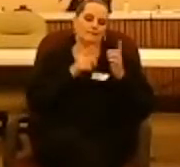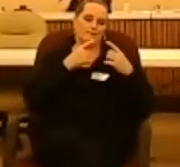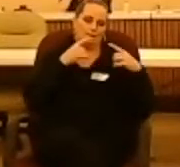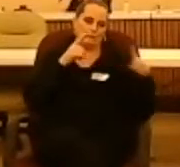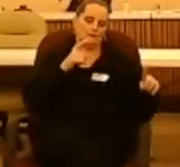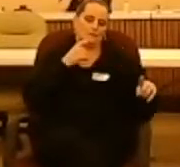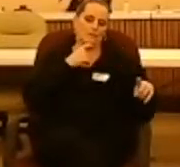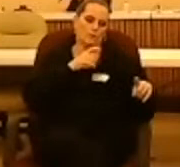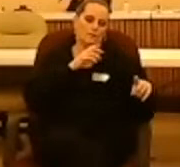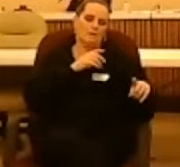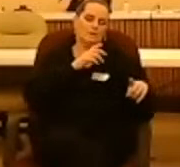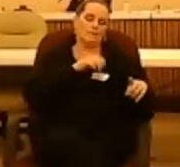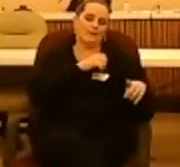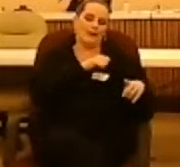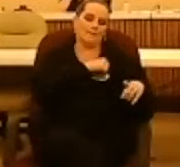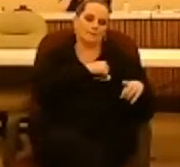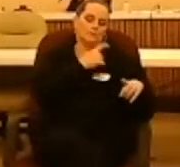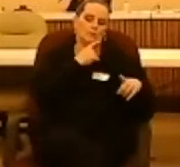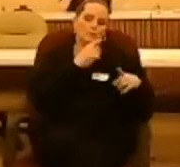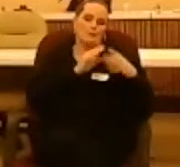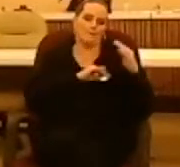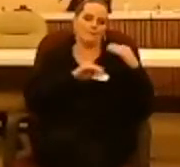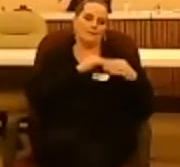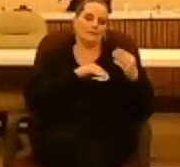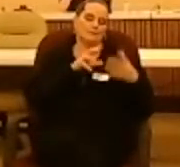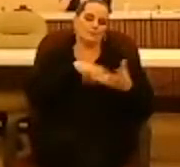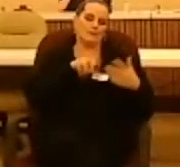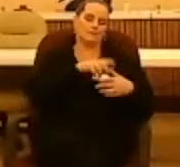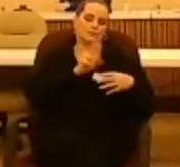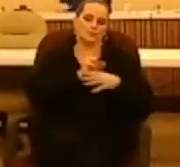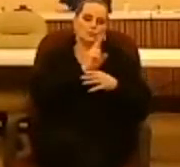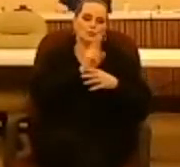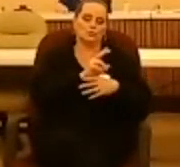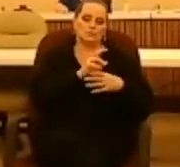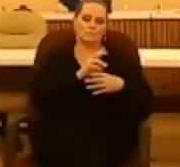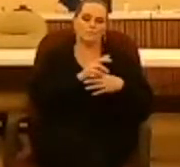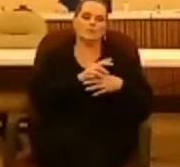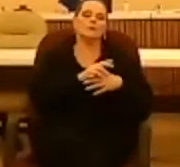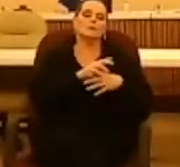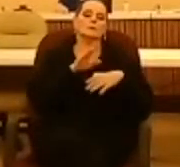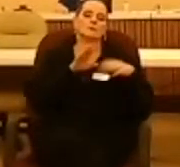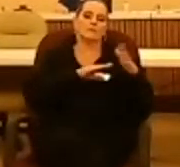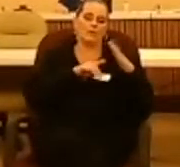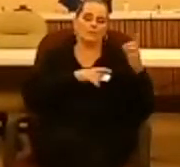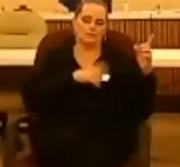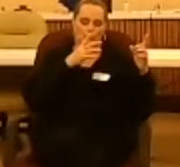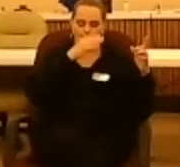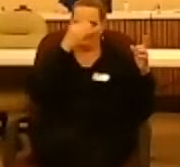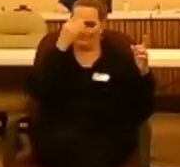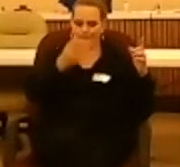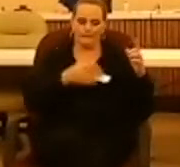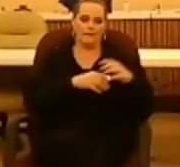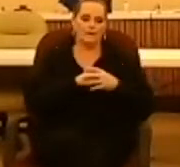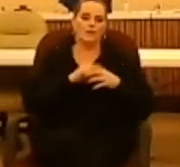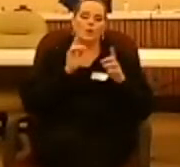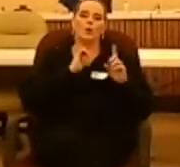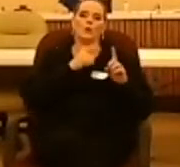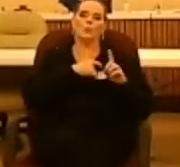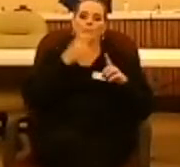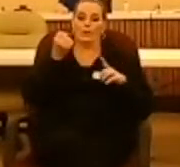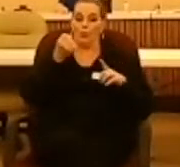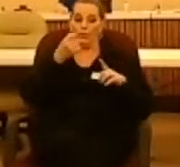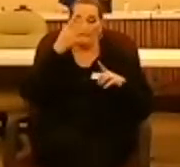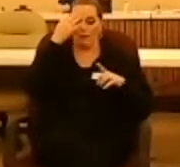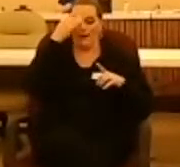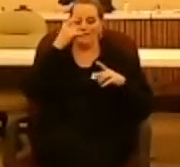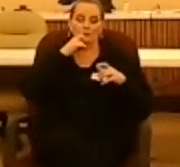aptitude mixed-use development. Second. So I'll note that, we've been holding off on this because